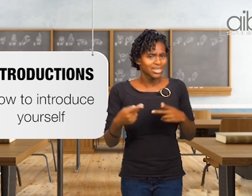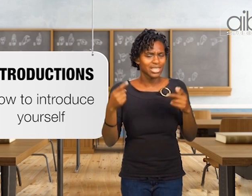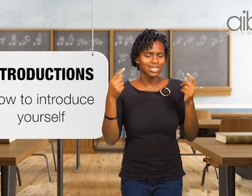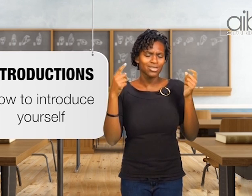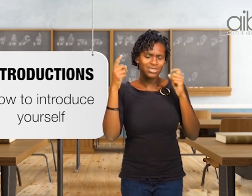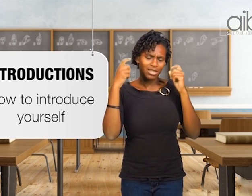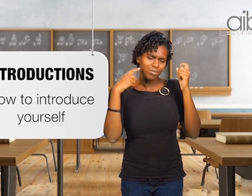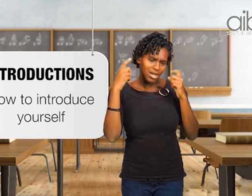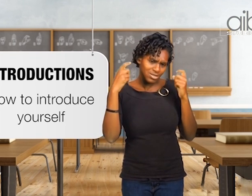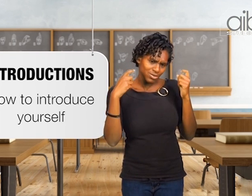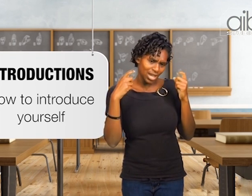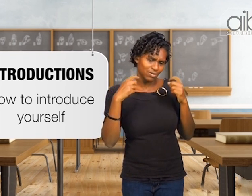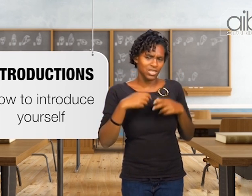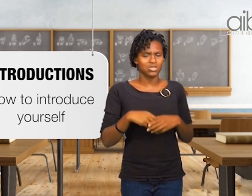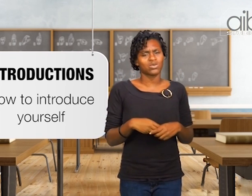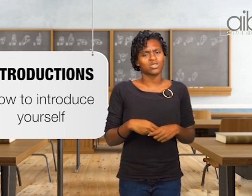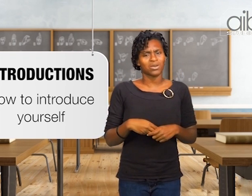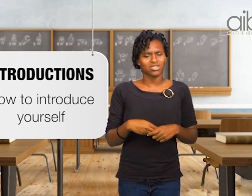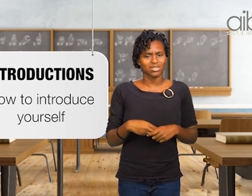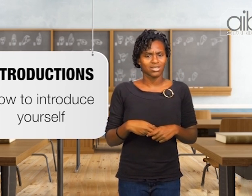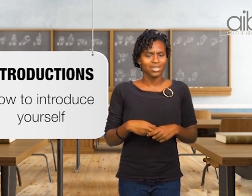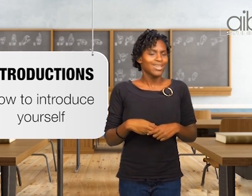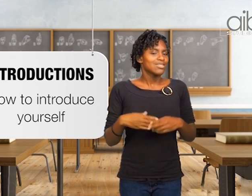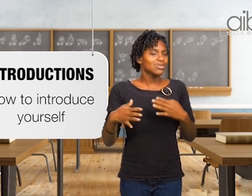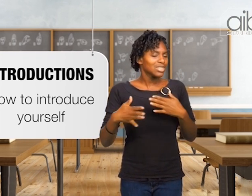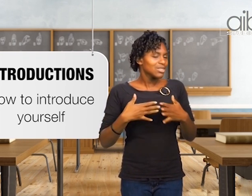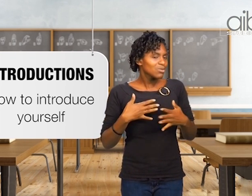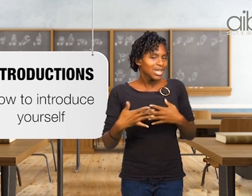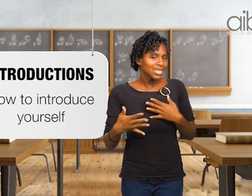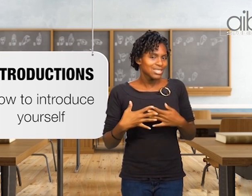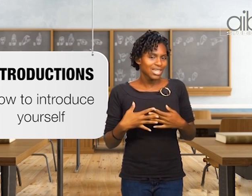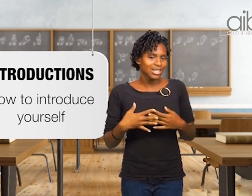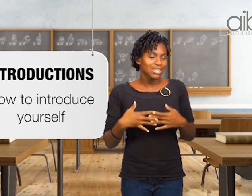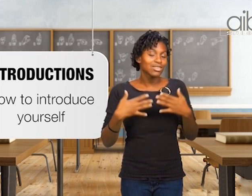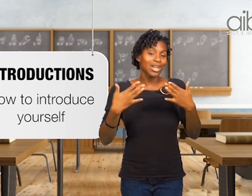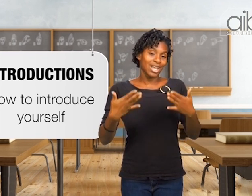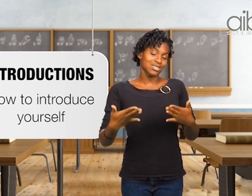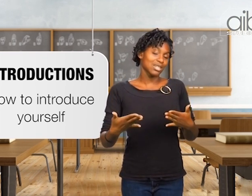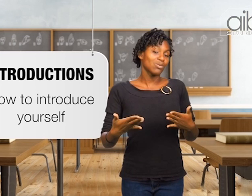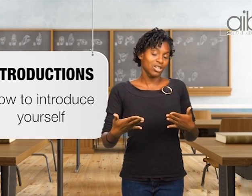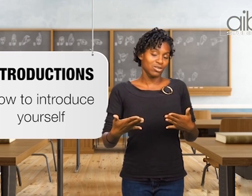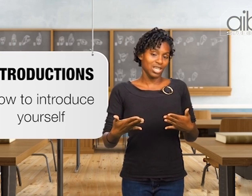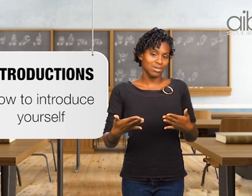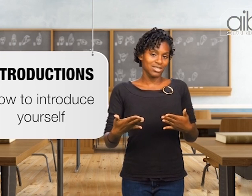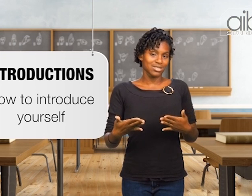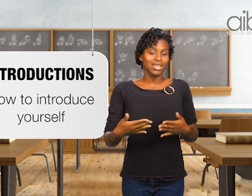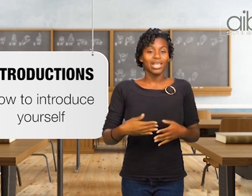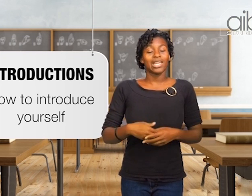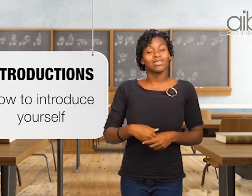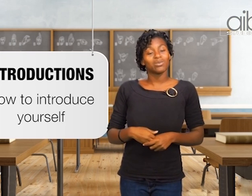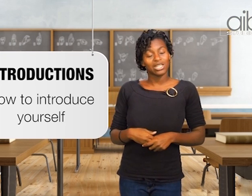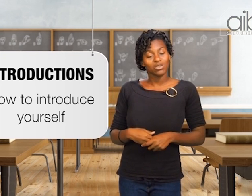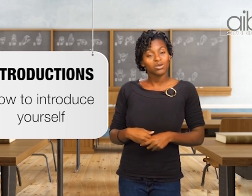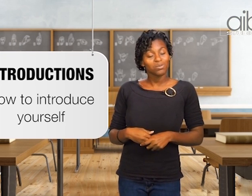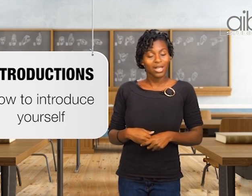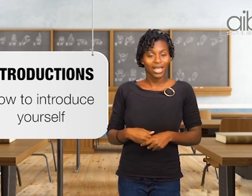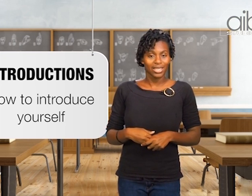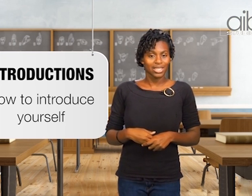they can use like a puzzle kind of facial expression. So either way they sign it, they're asking what your name is. And the way you will reply is